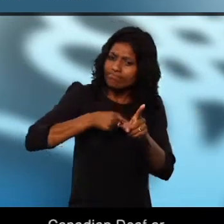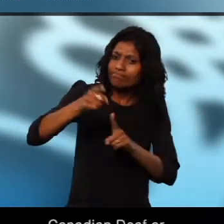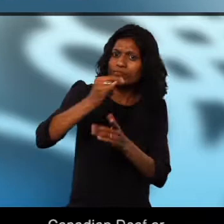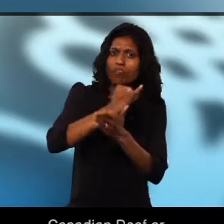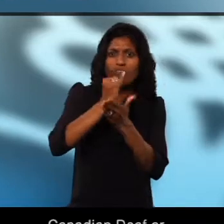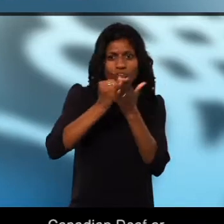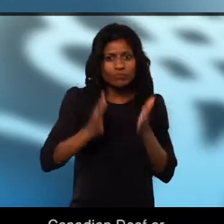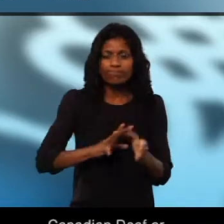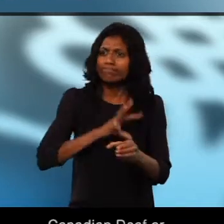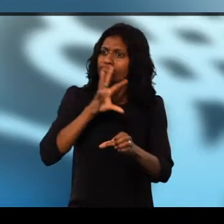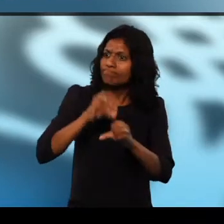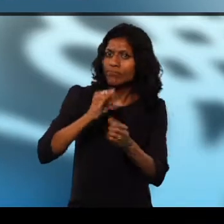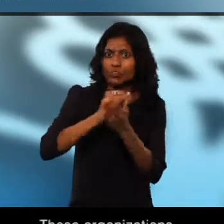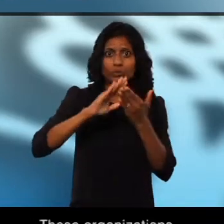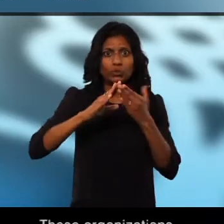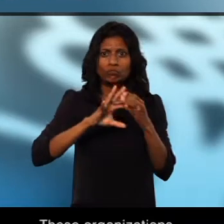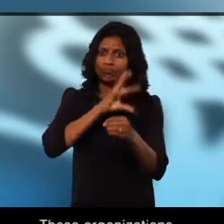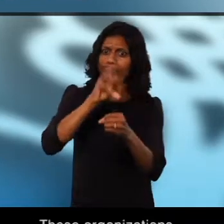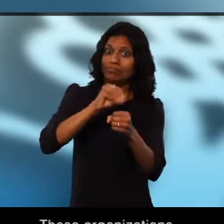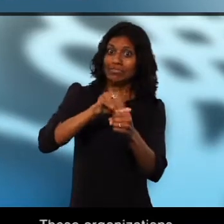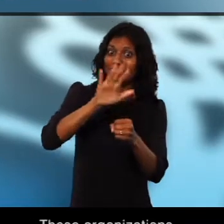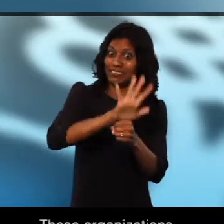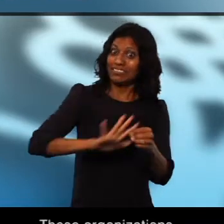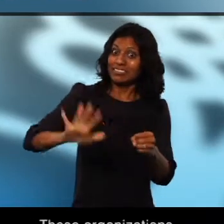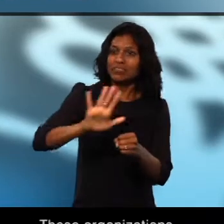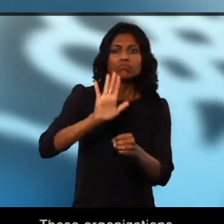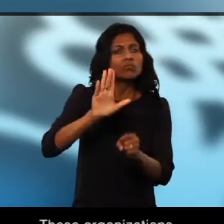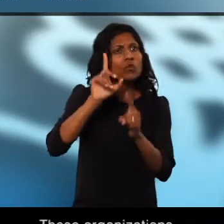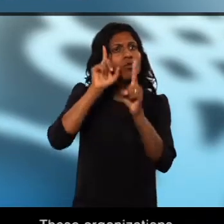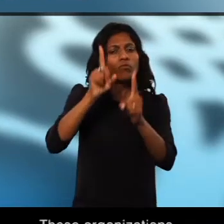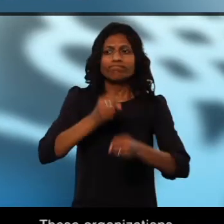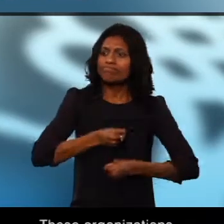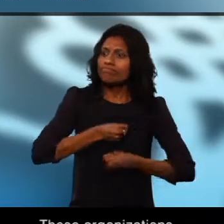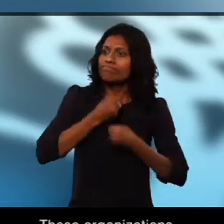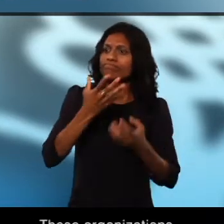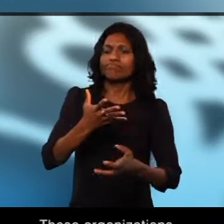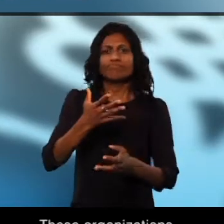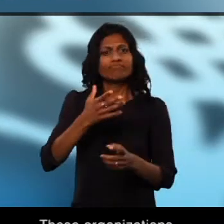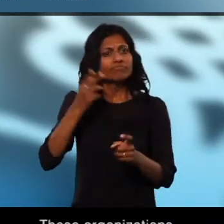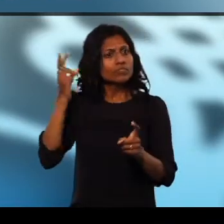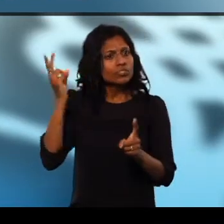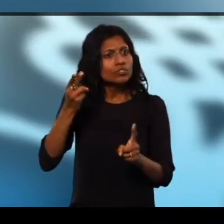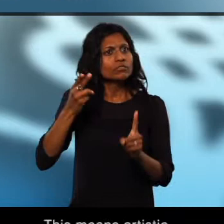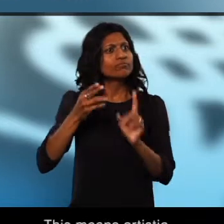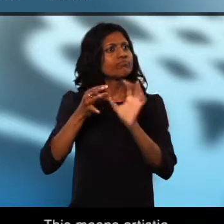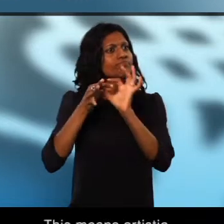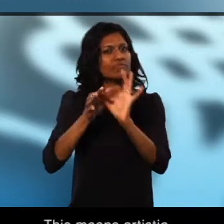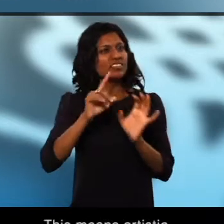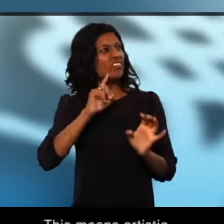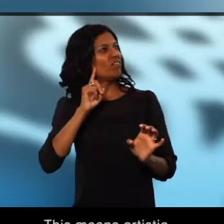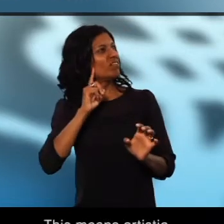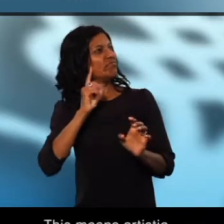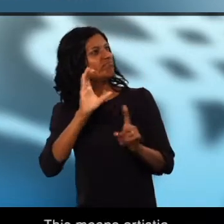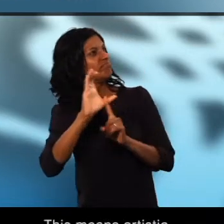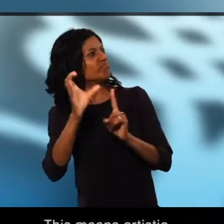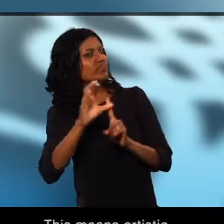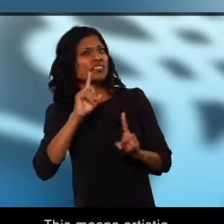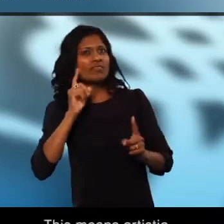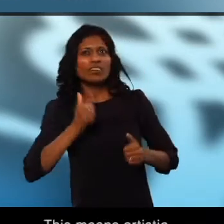hearing artists. These organizations often engage in deaf arts. This means artistic practices that